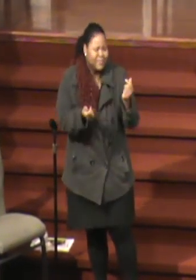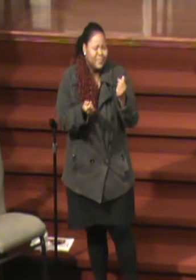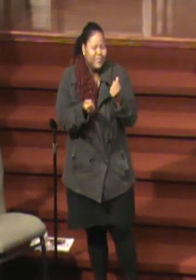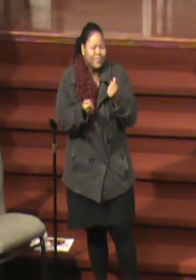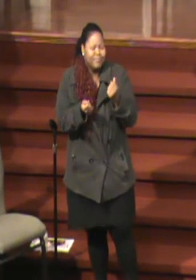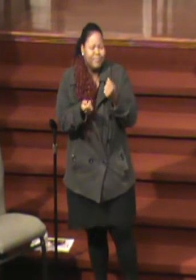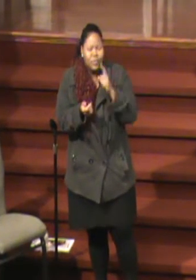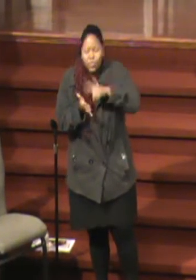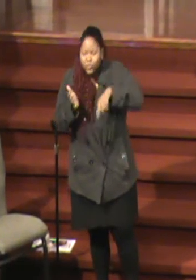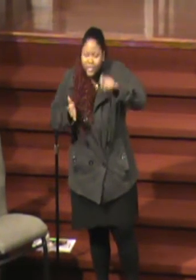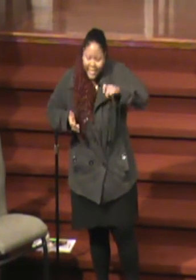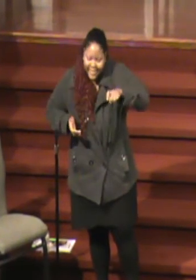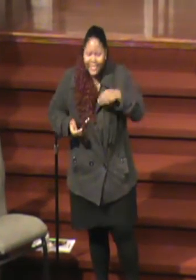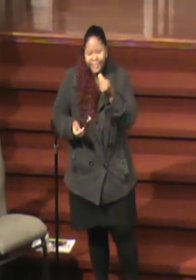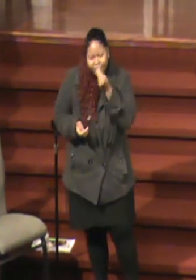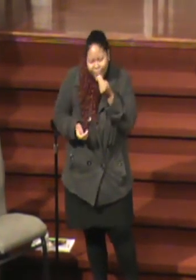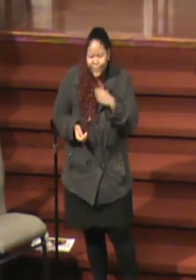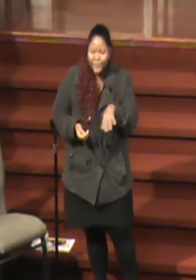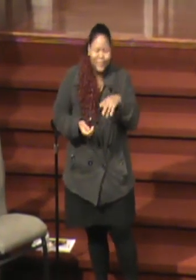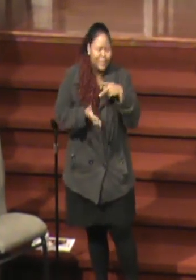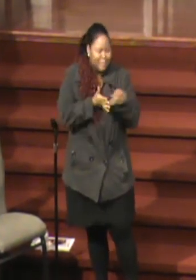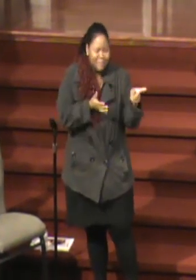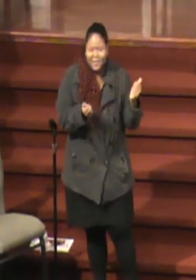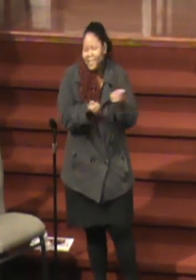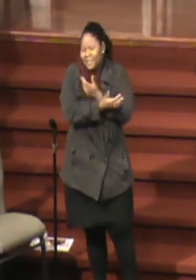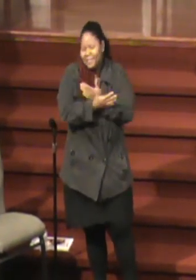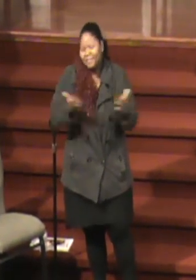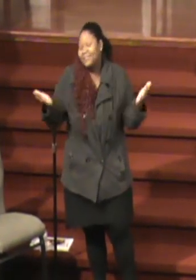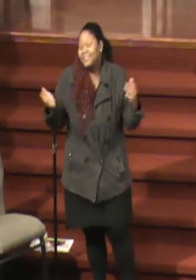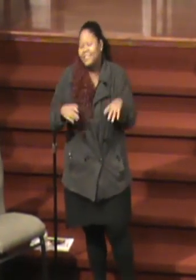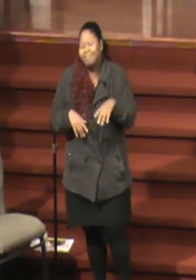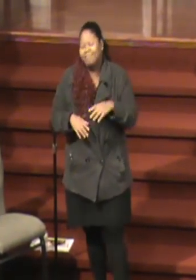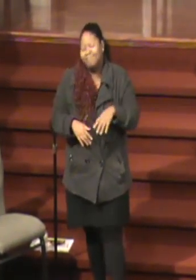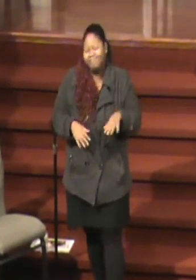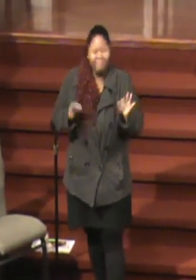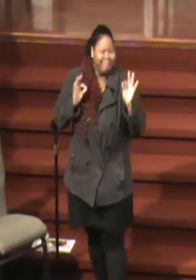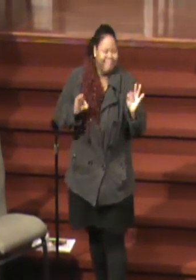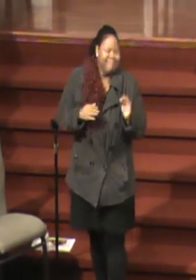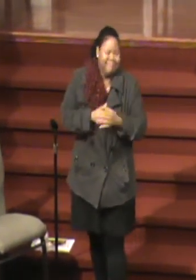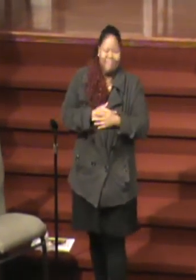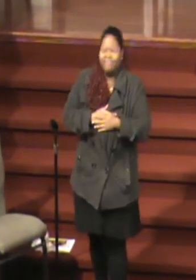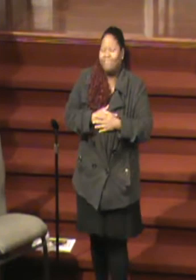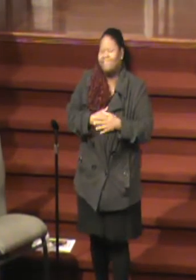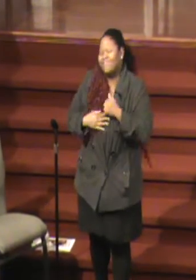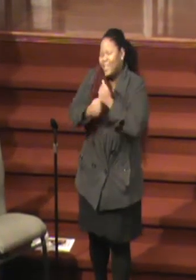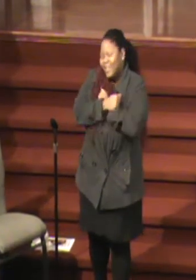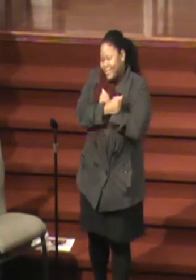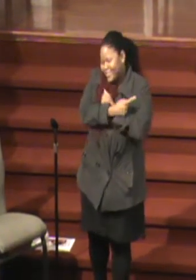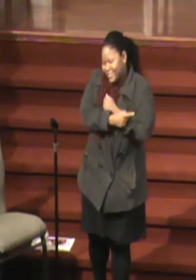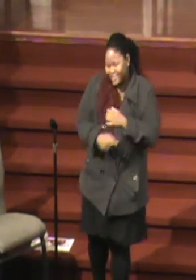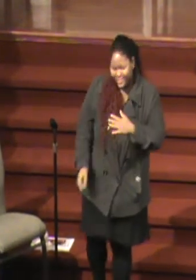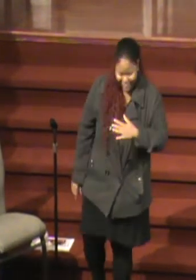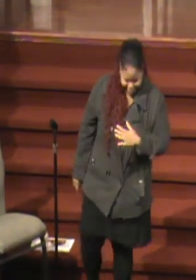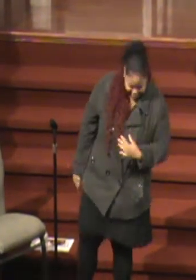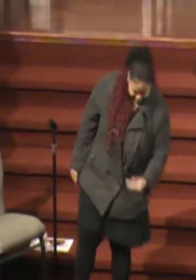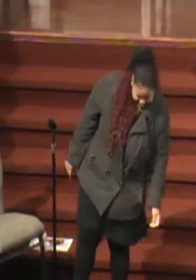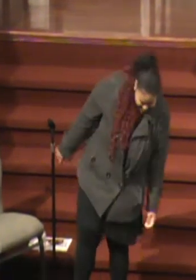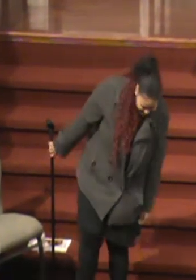you so much. She helped me with food. She helped me with a lot of things. I just love her.